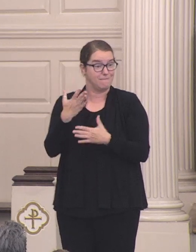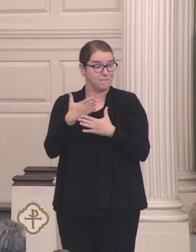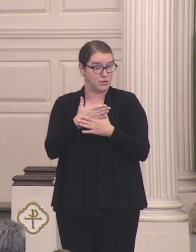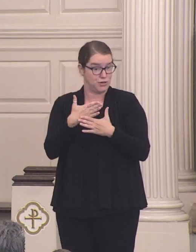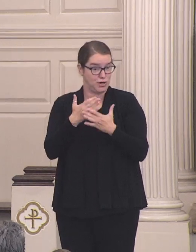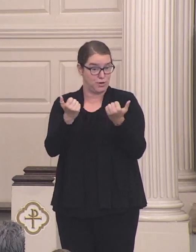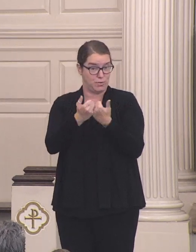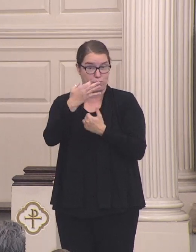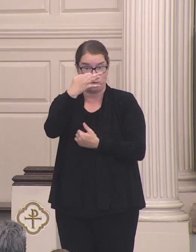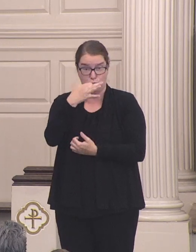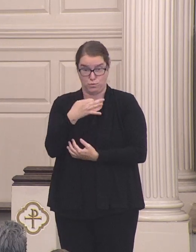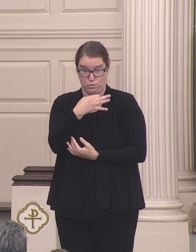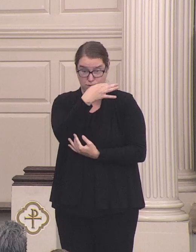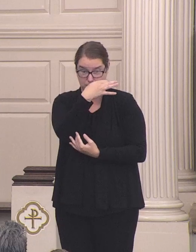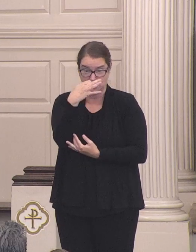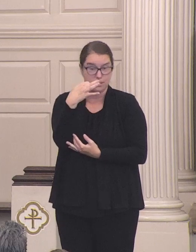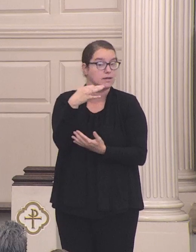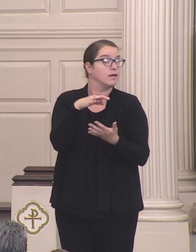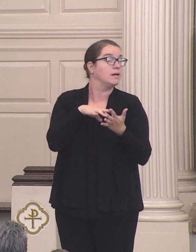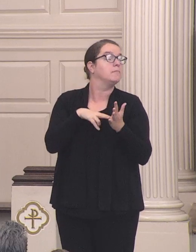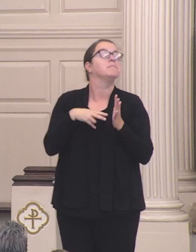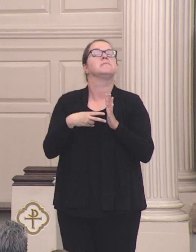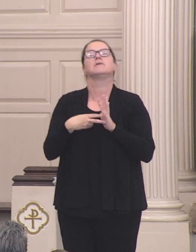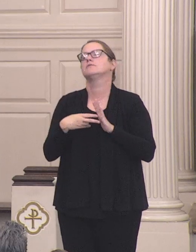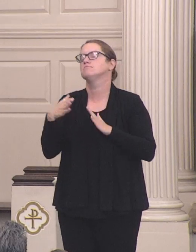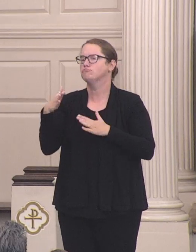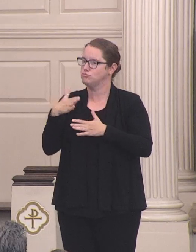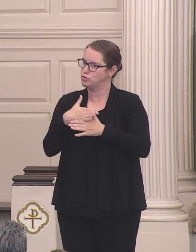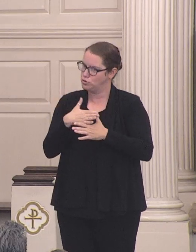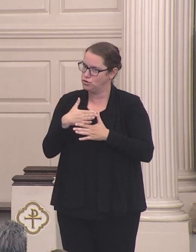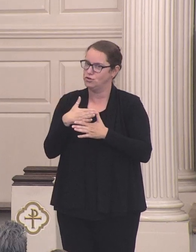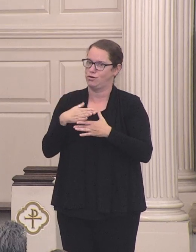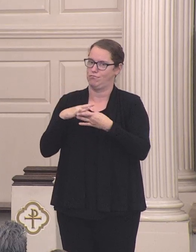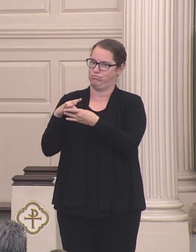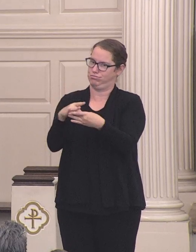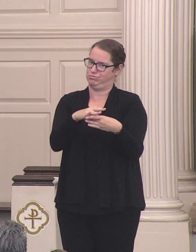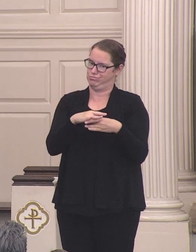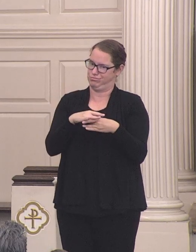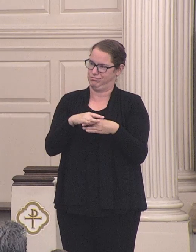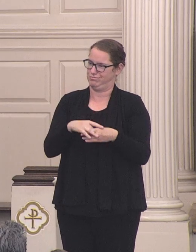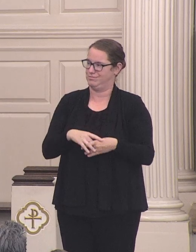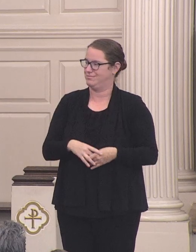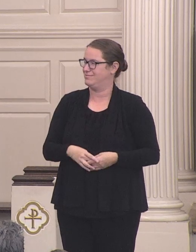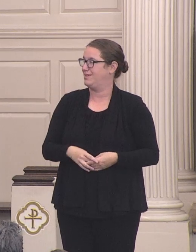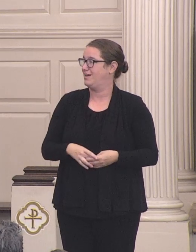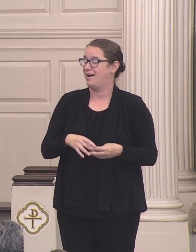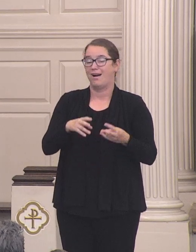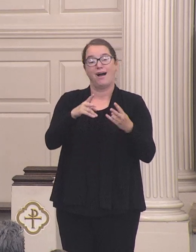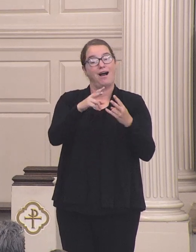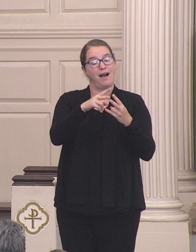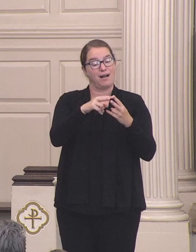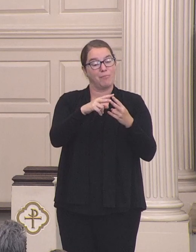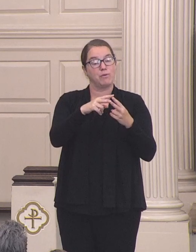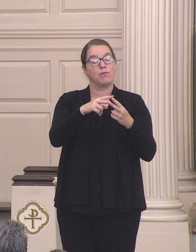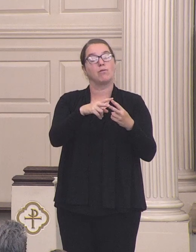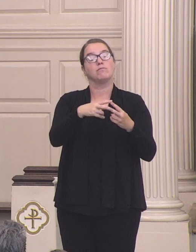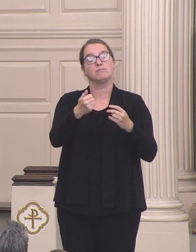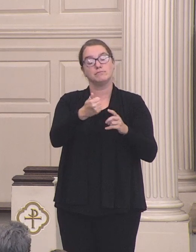contribute towards unity. A couple that receives Holy Communion is called to remain together.